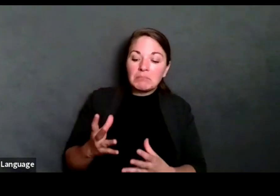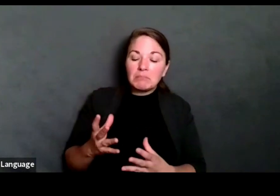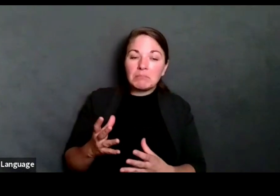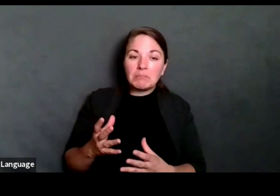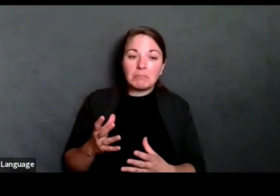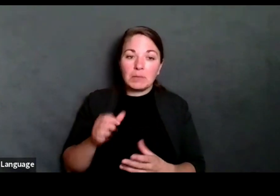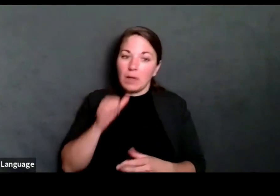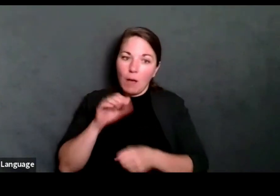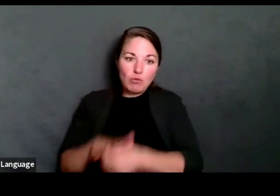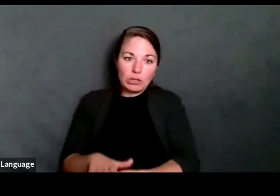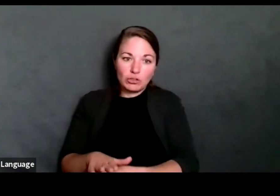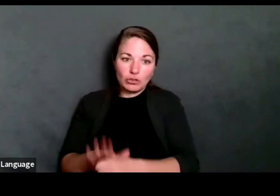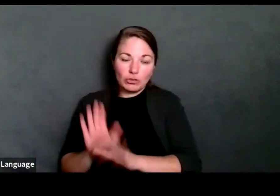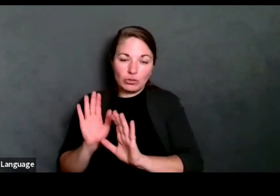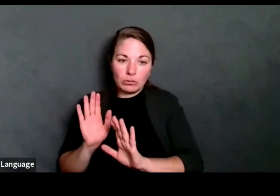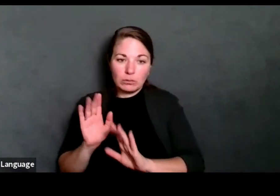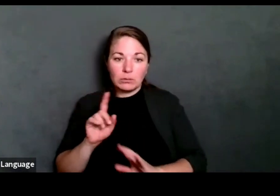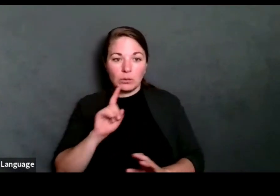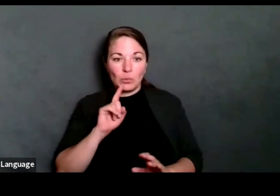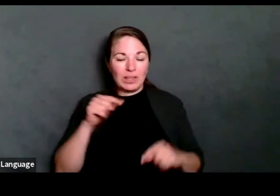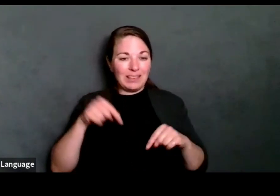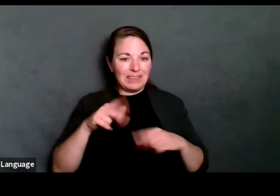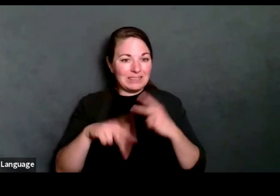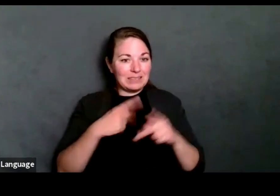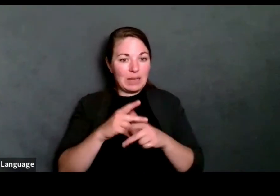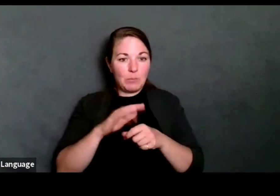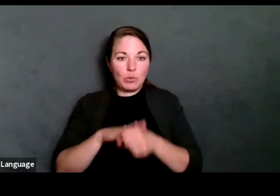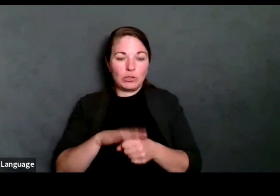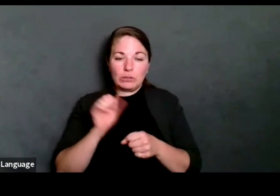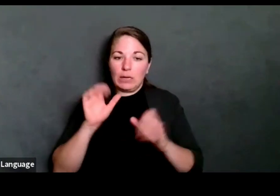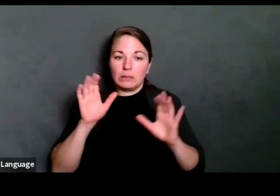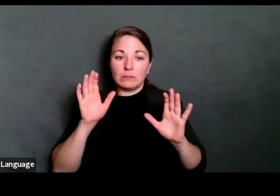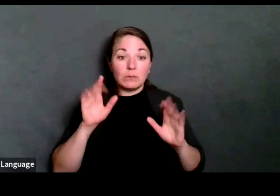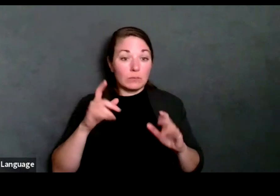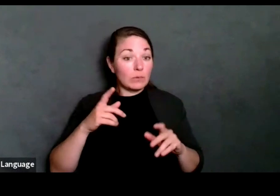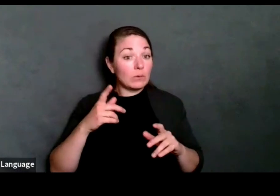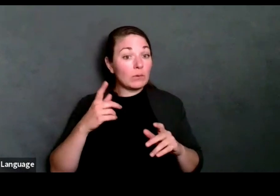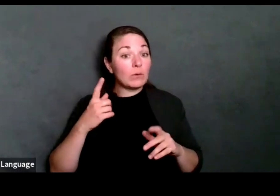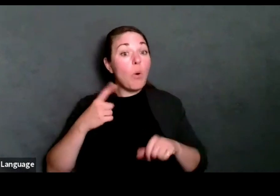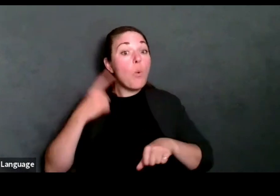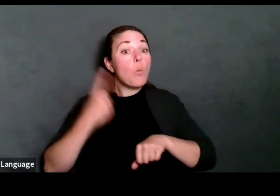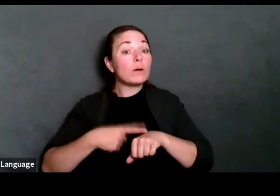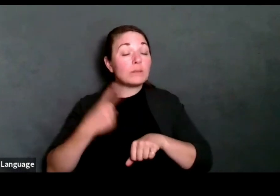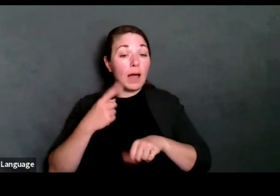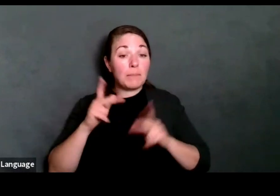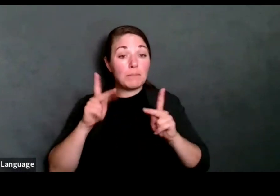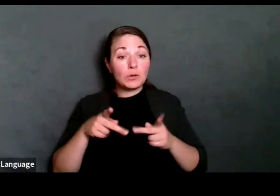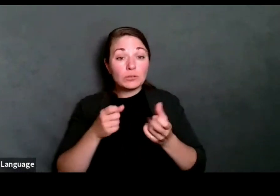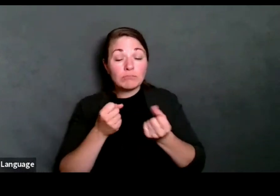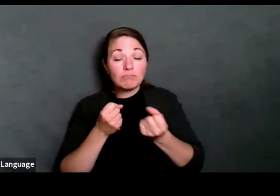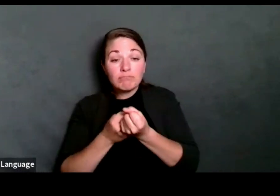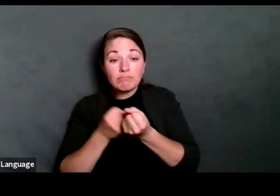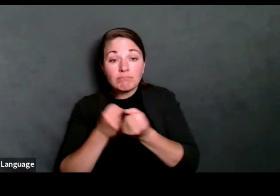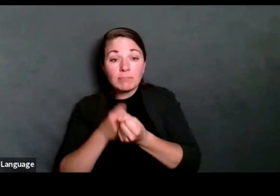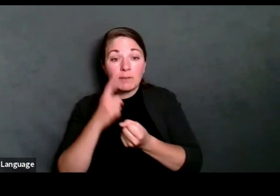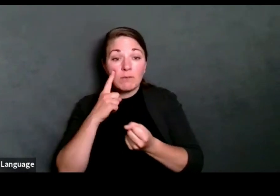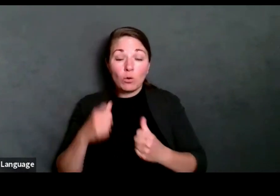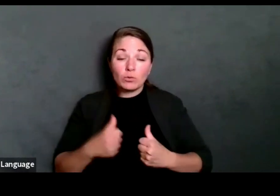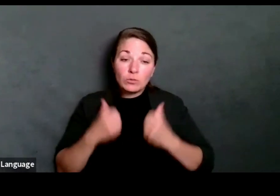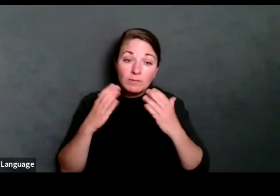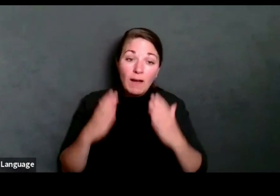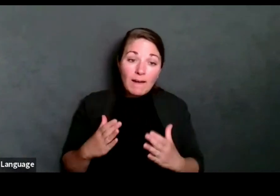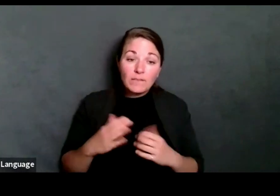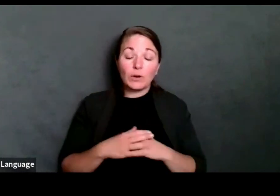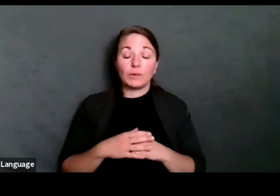extreme example of how harmful and manipulative this kind of pressure can be. One of my colleagues was once advocating for a survivor in the ED